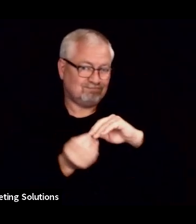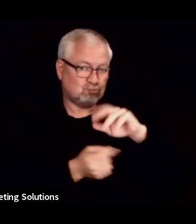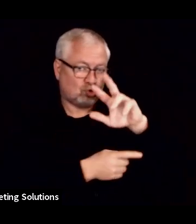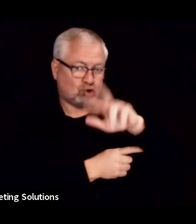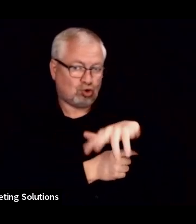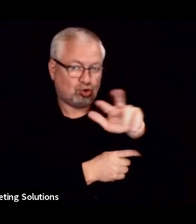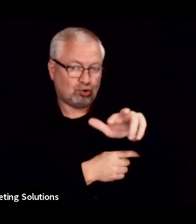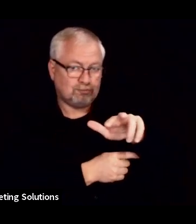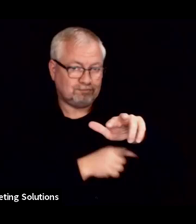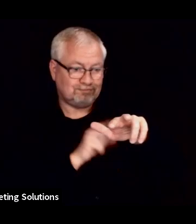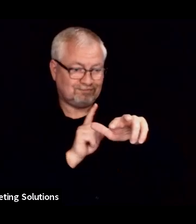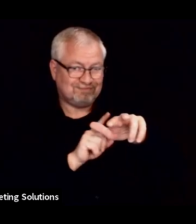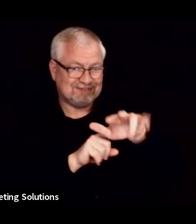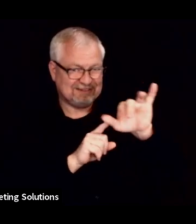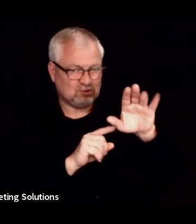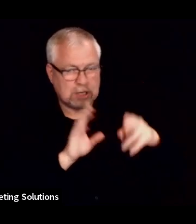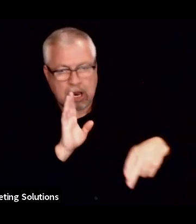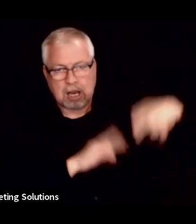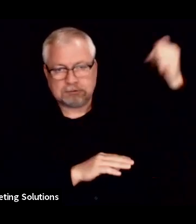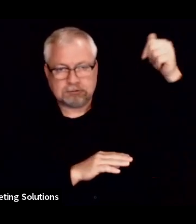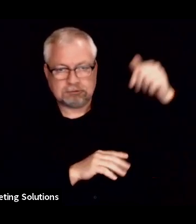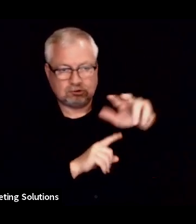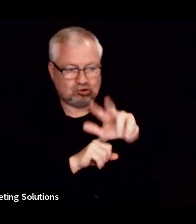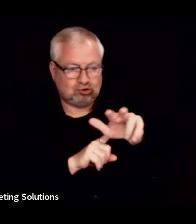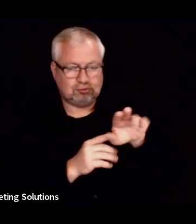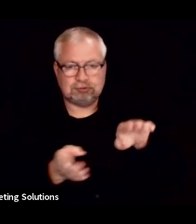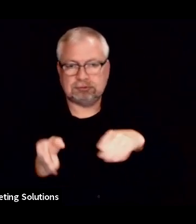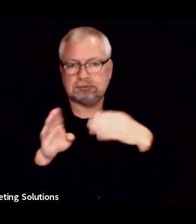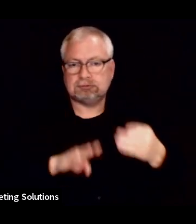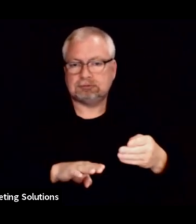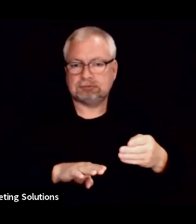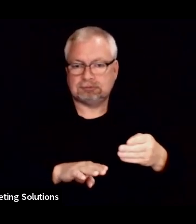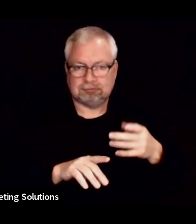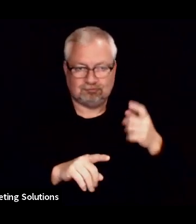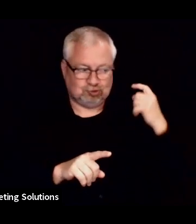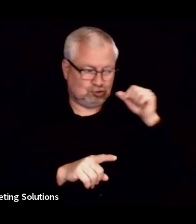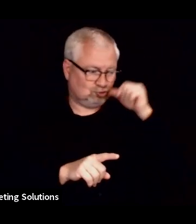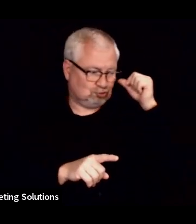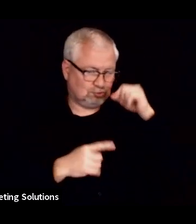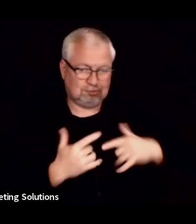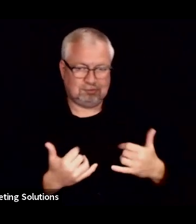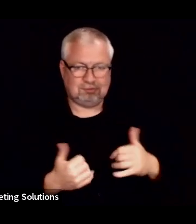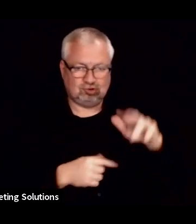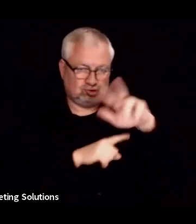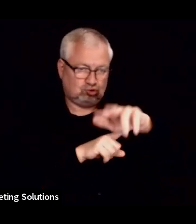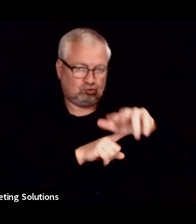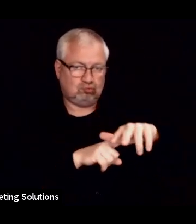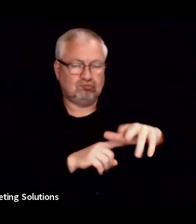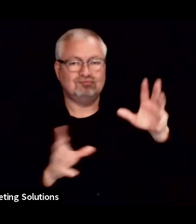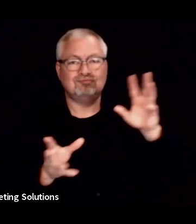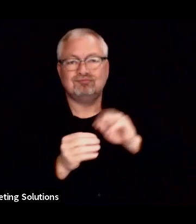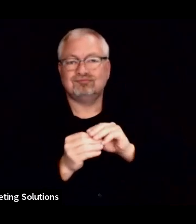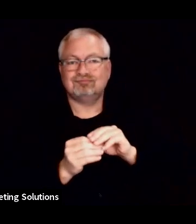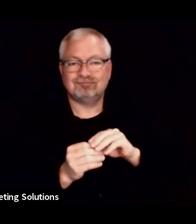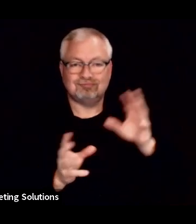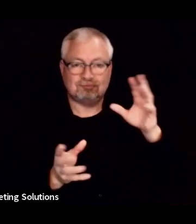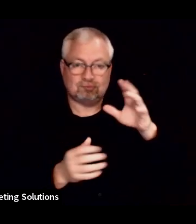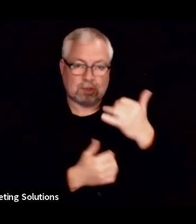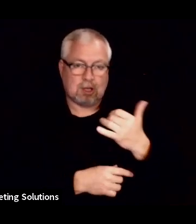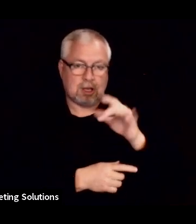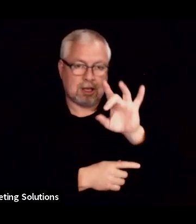Minnesotans dying from COVID-19 disease yesterday in Minnesota, bringing us to a new total of 842